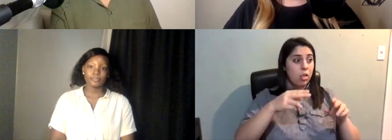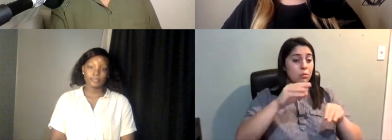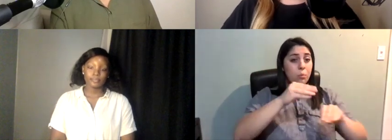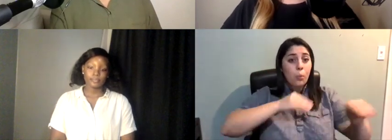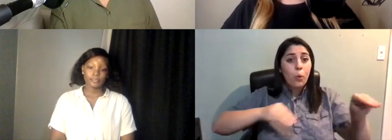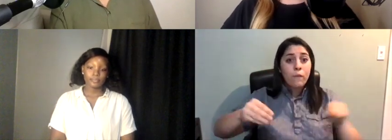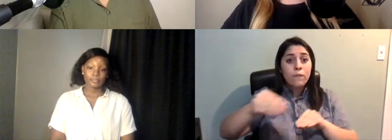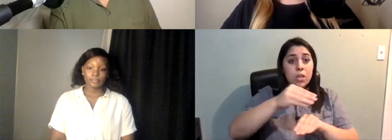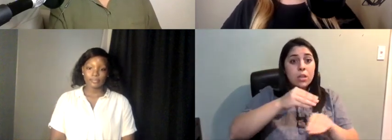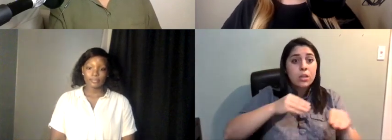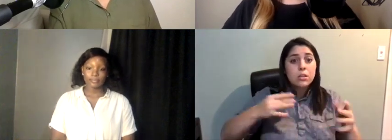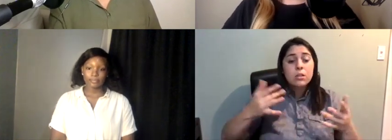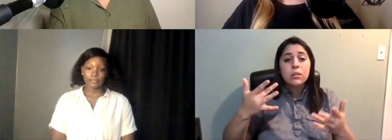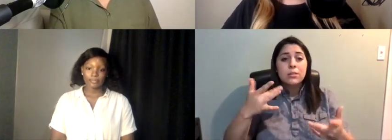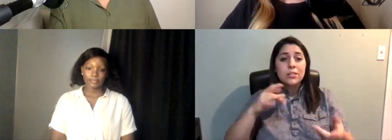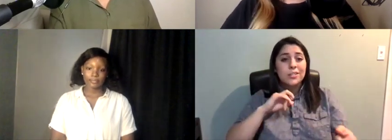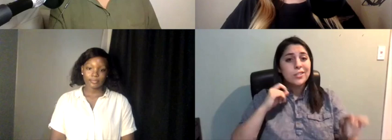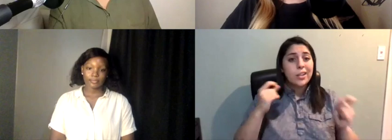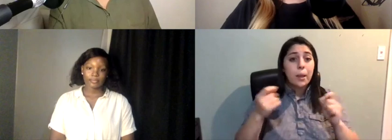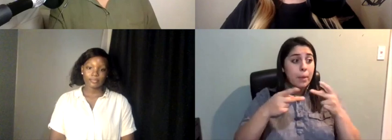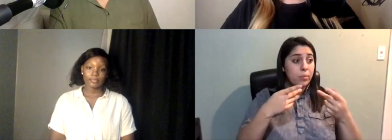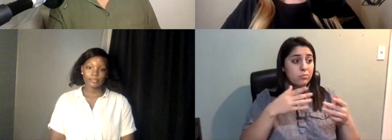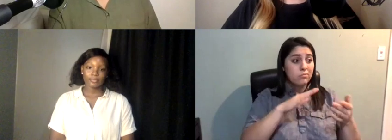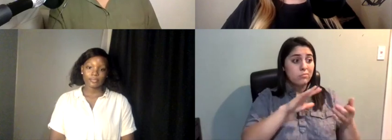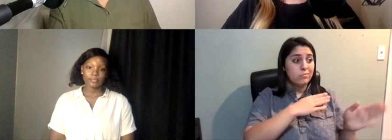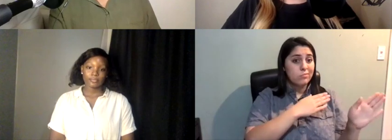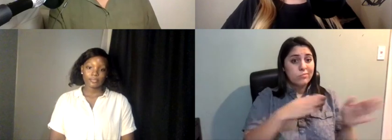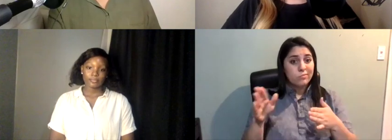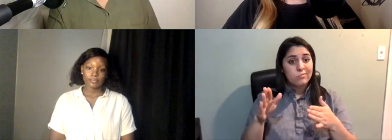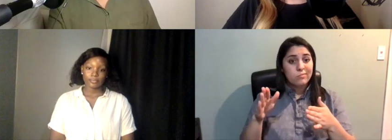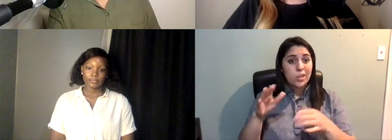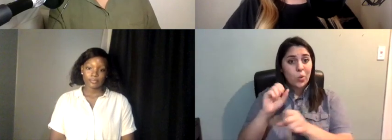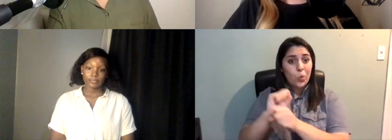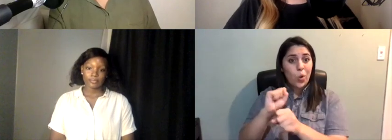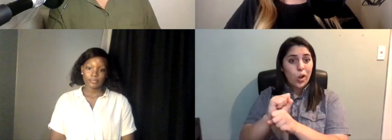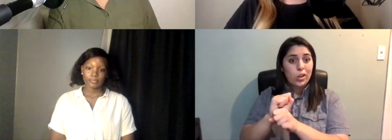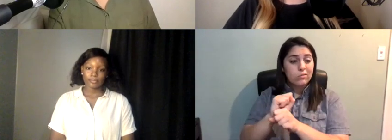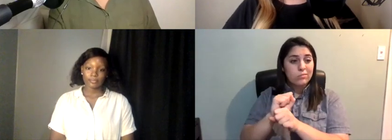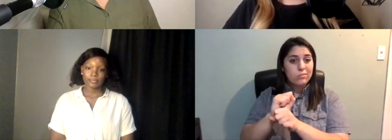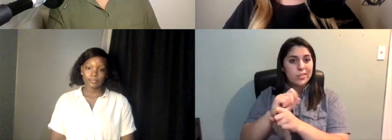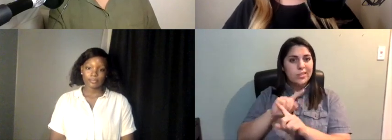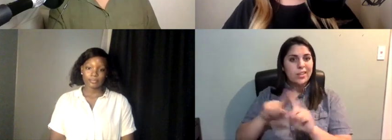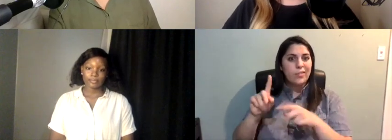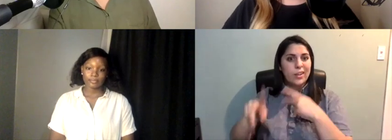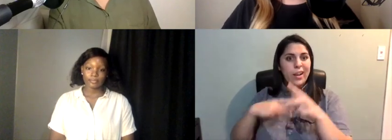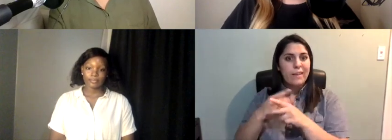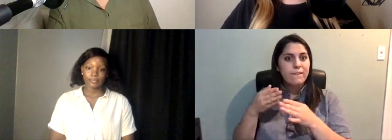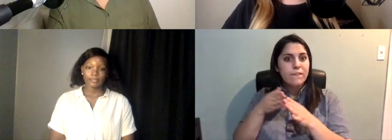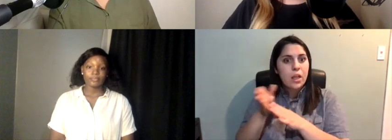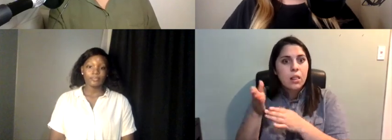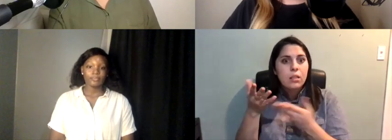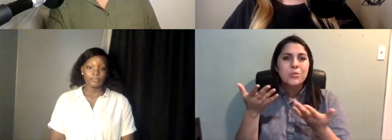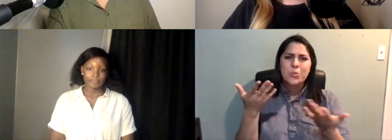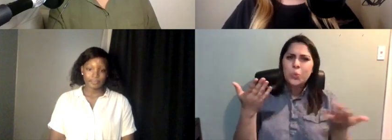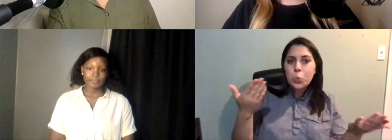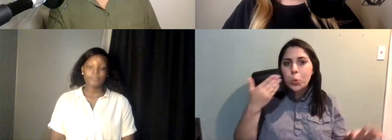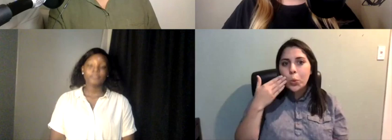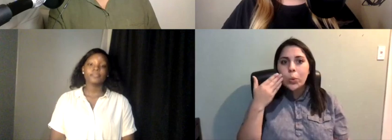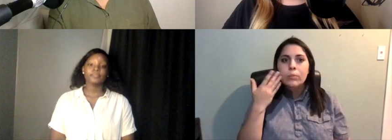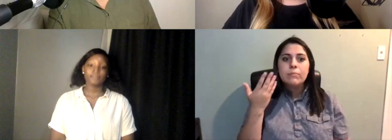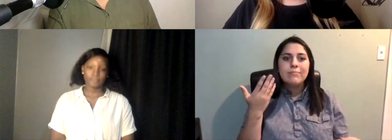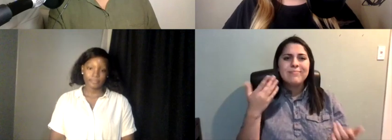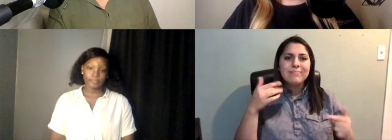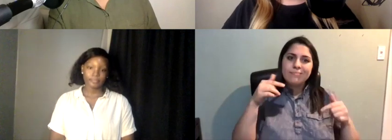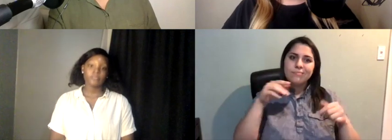that want to change careers or change industries entirely. And so this is changing the